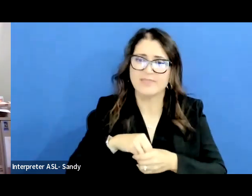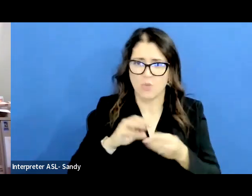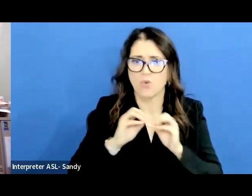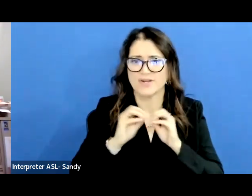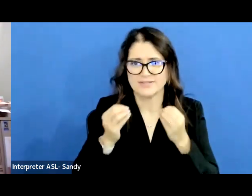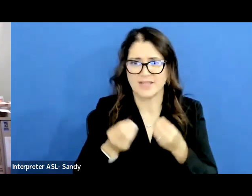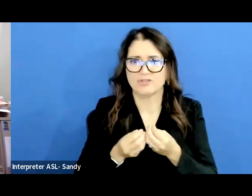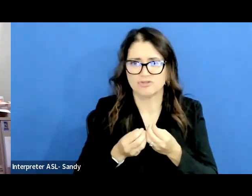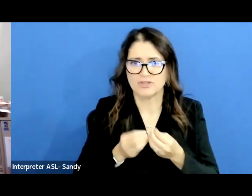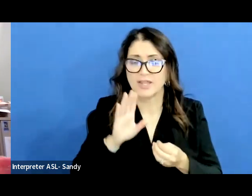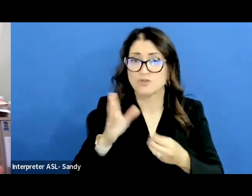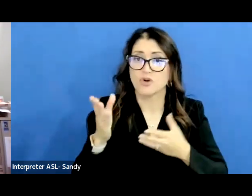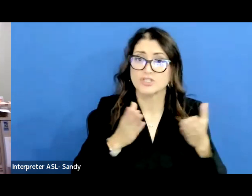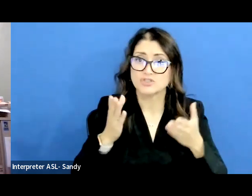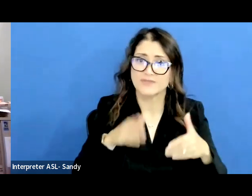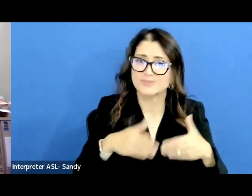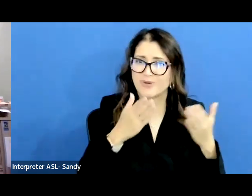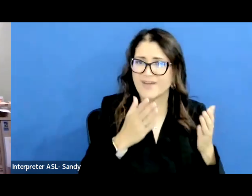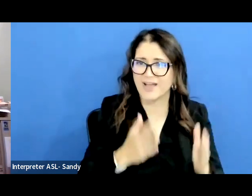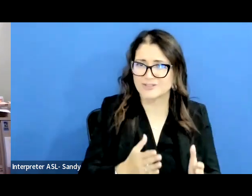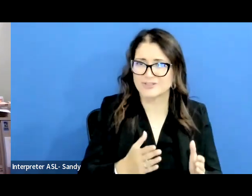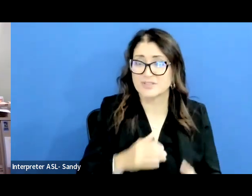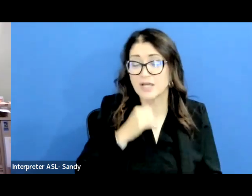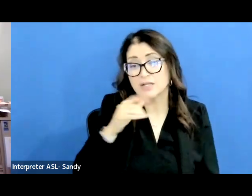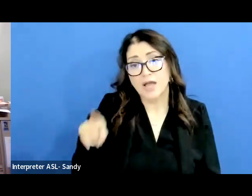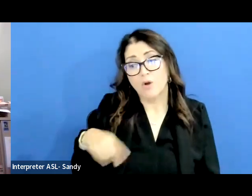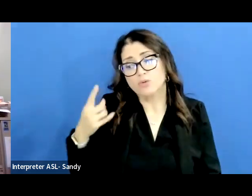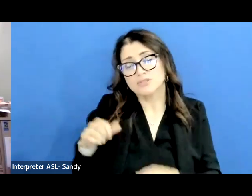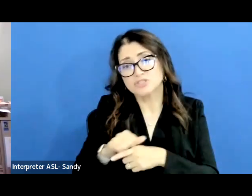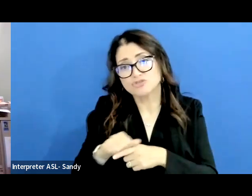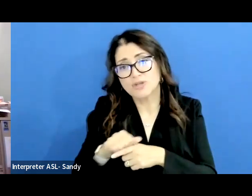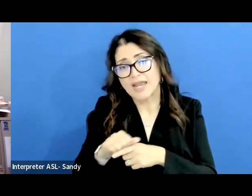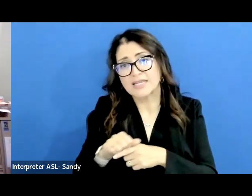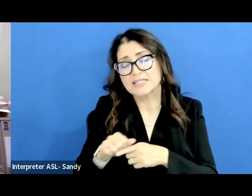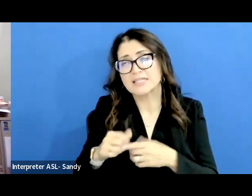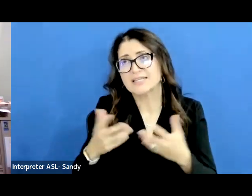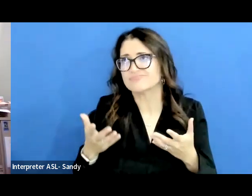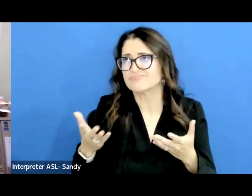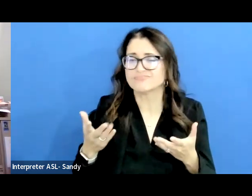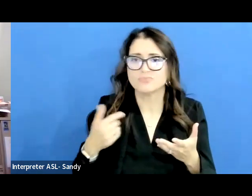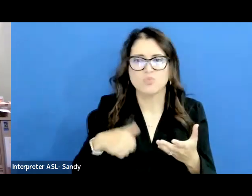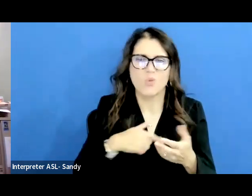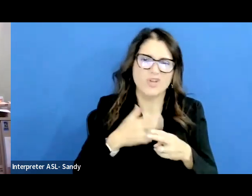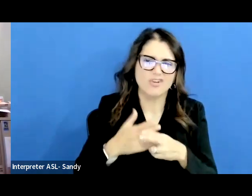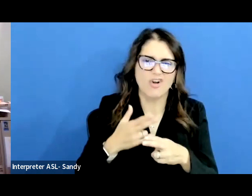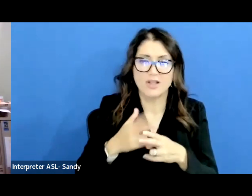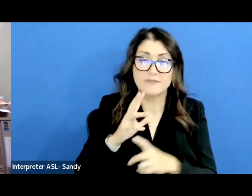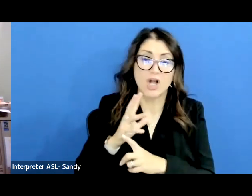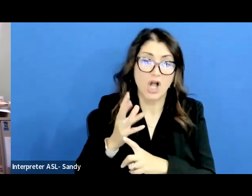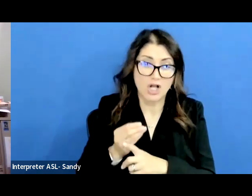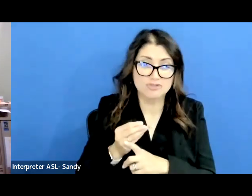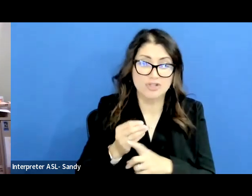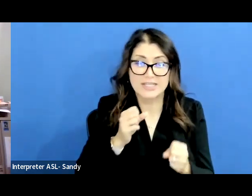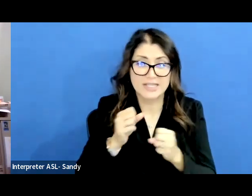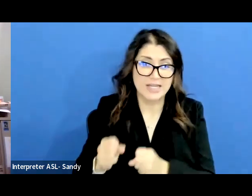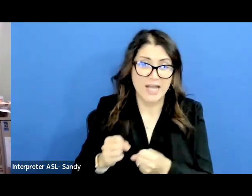your service providers, not only on what we call sort of a culturally affirming